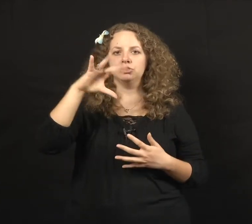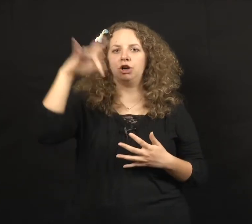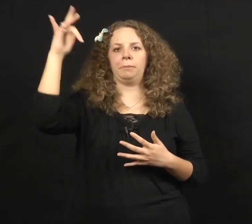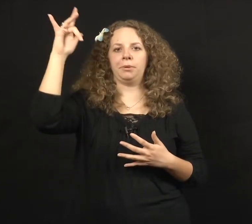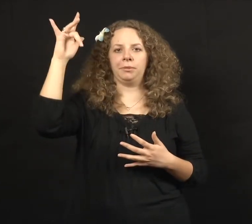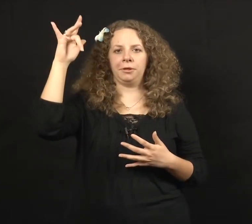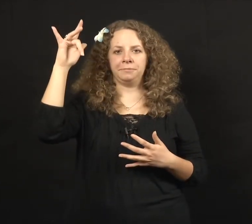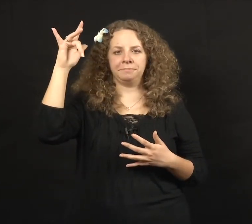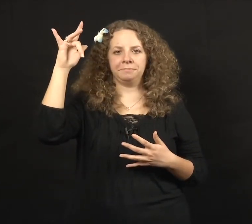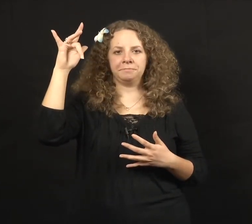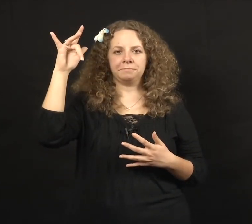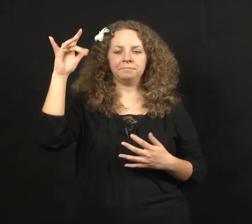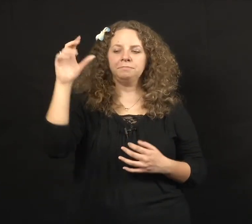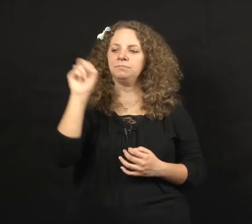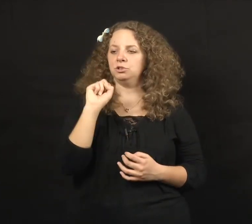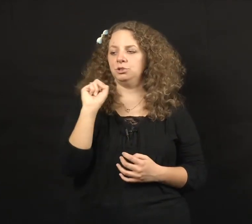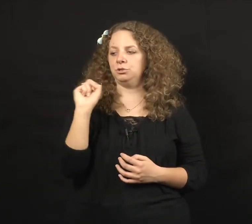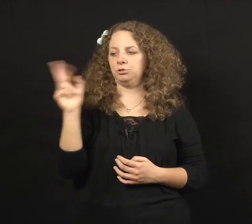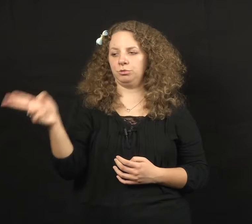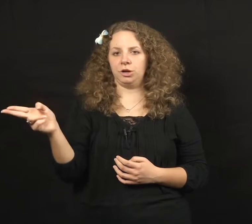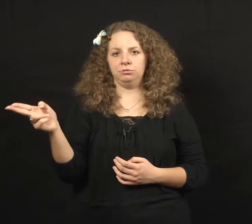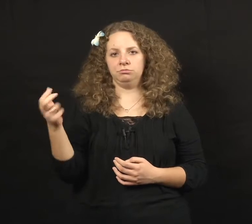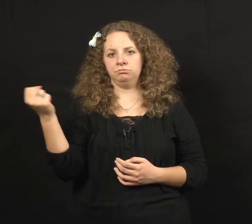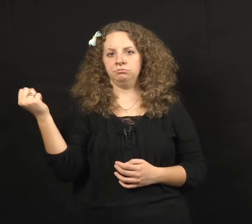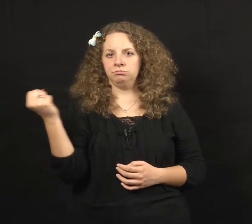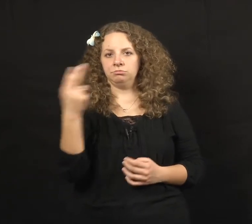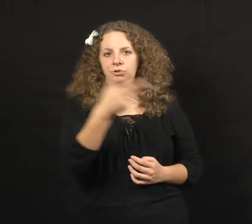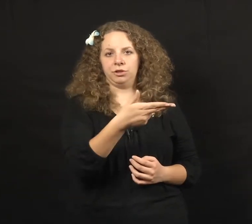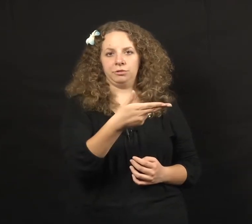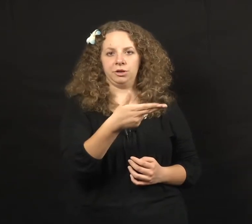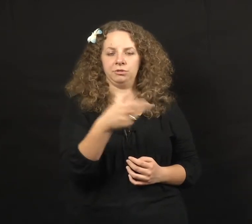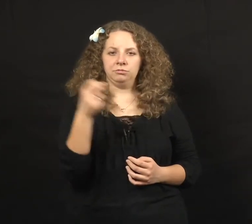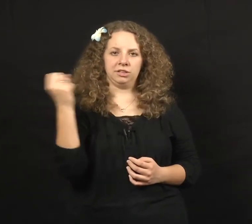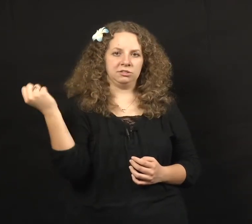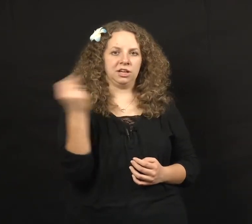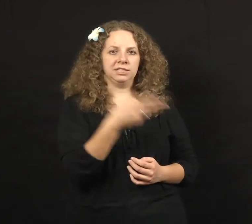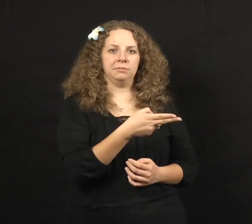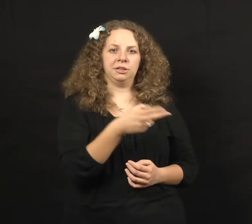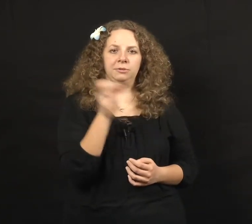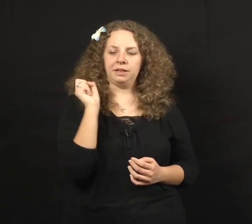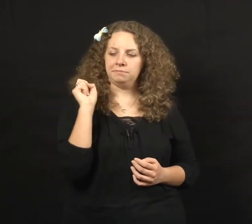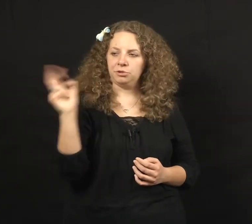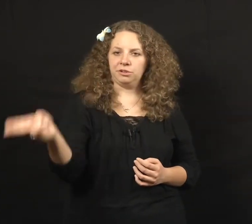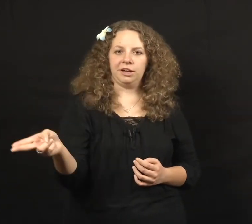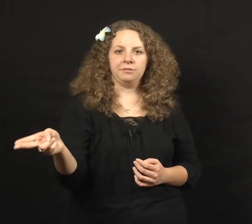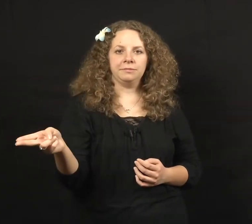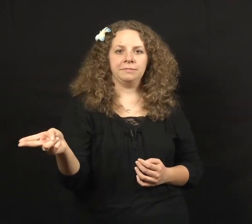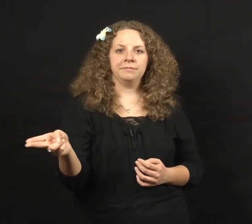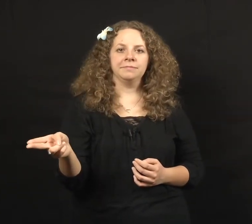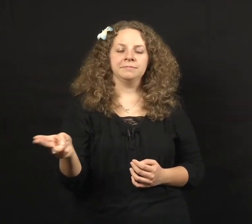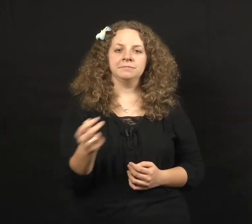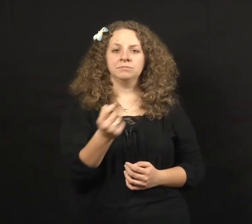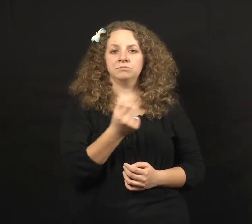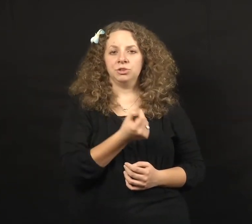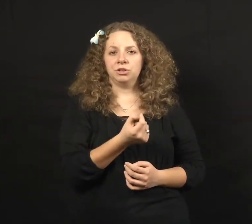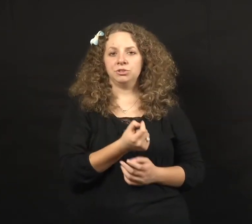sharp. To throw, like toss something away, throw it out. You can also